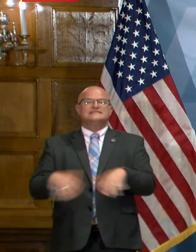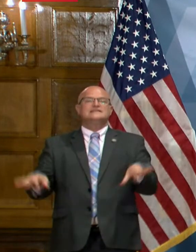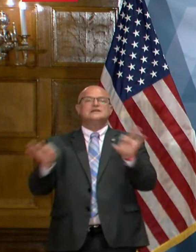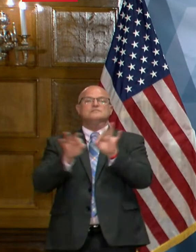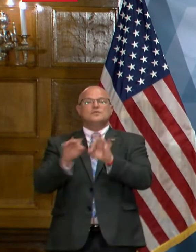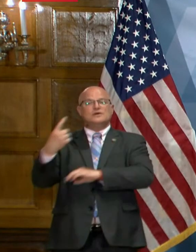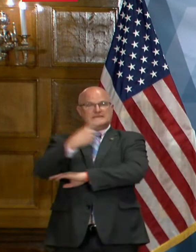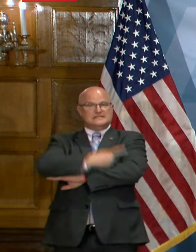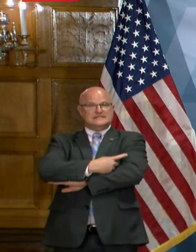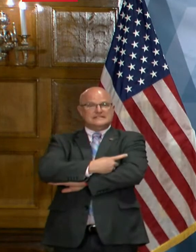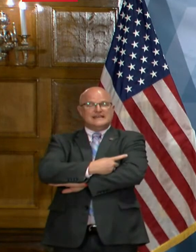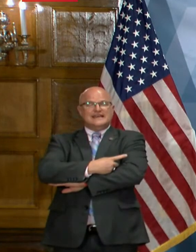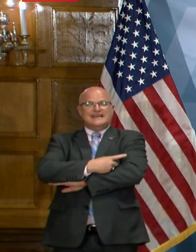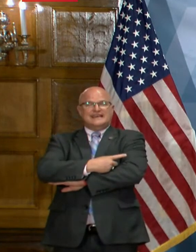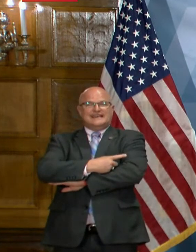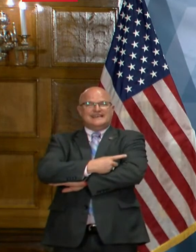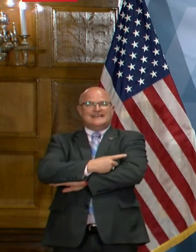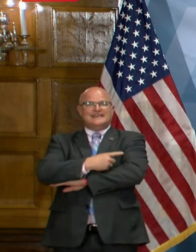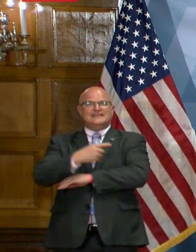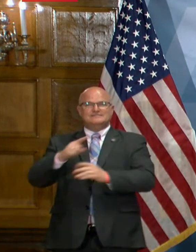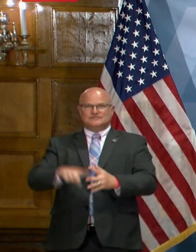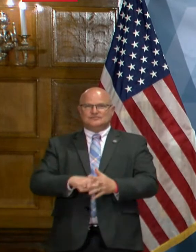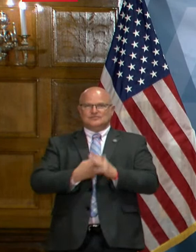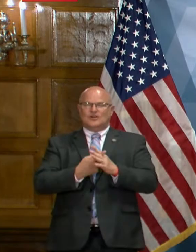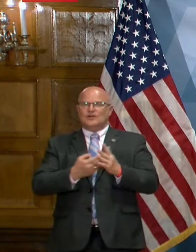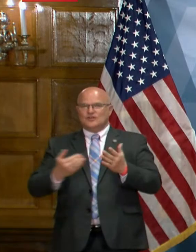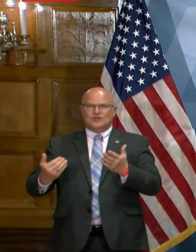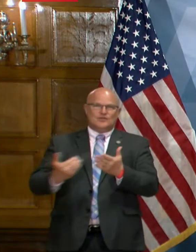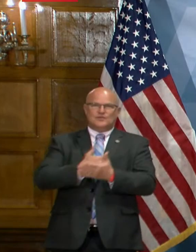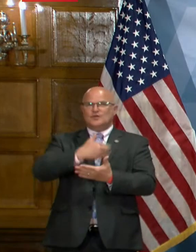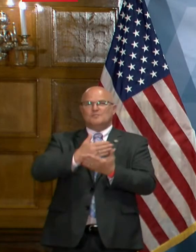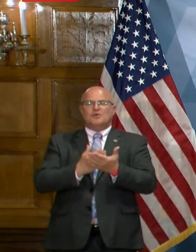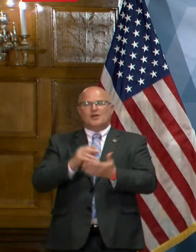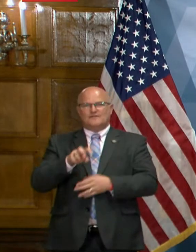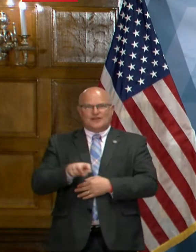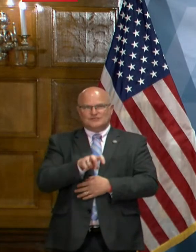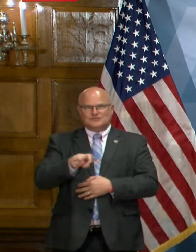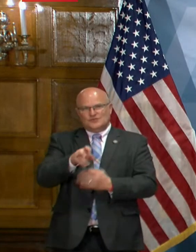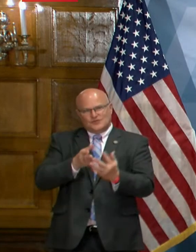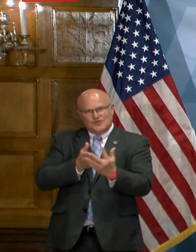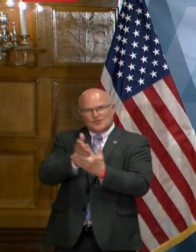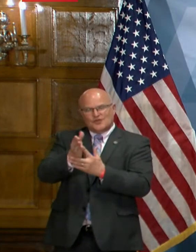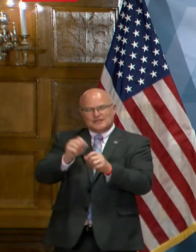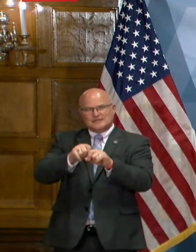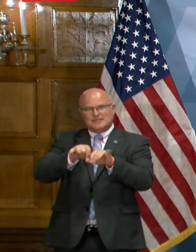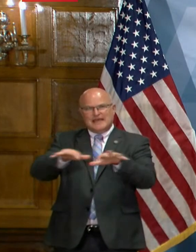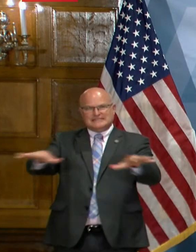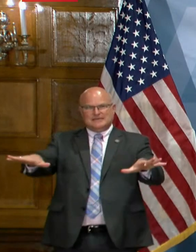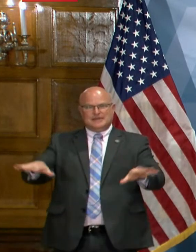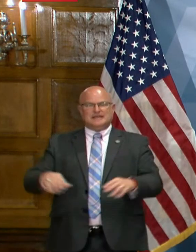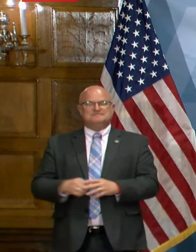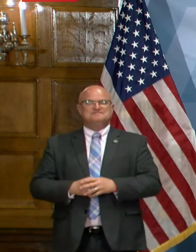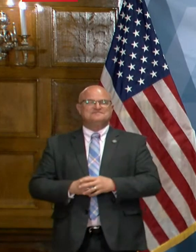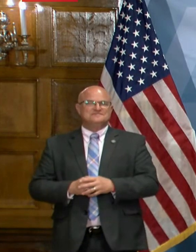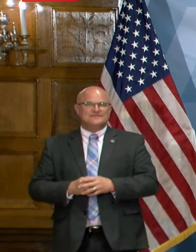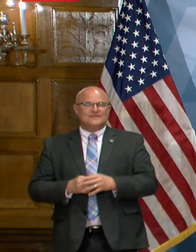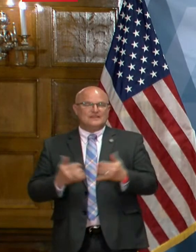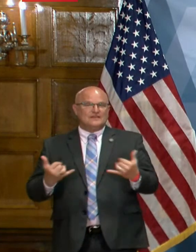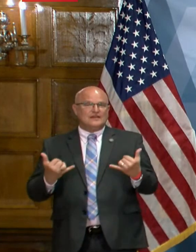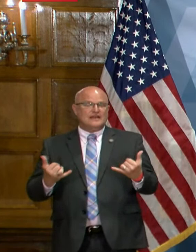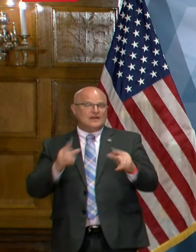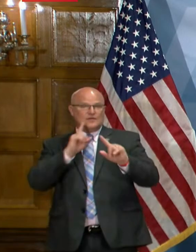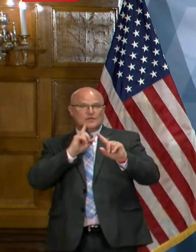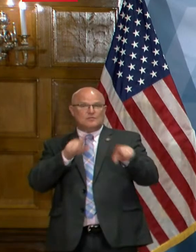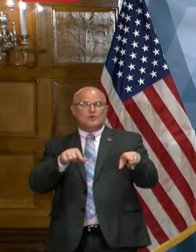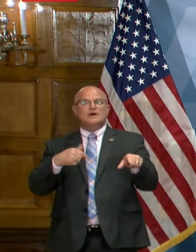important day to start a new part of our journey through this pandemic. I first want to